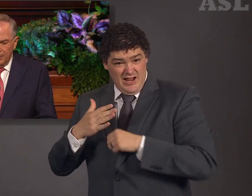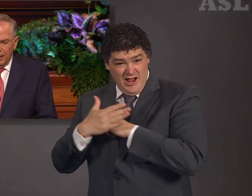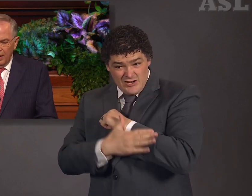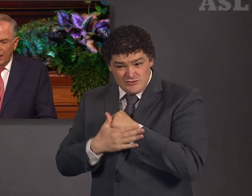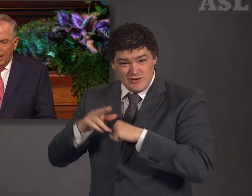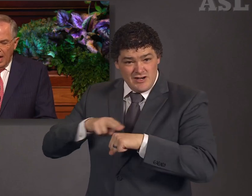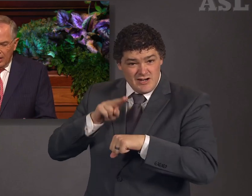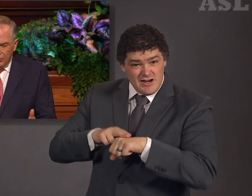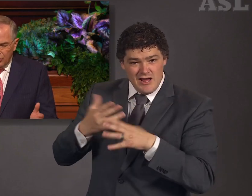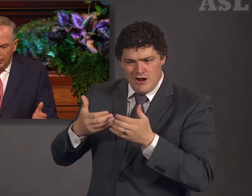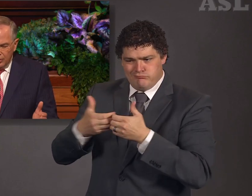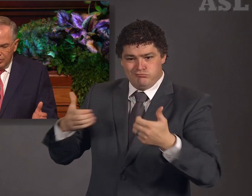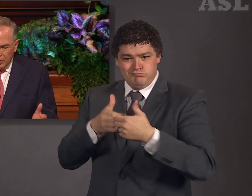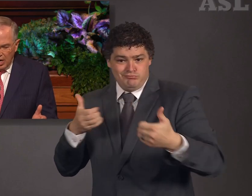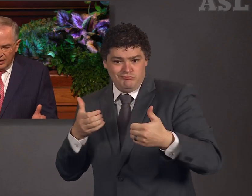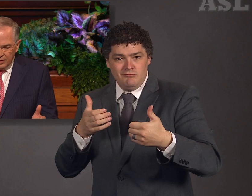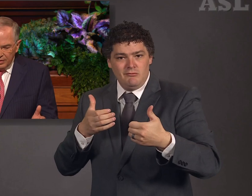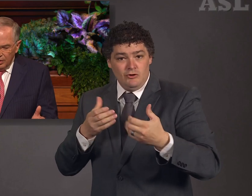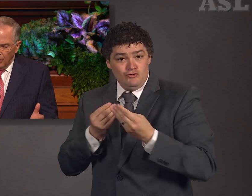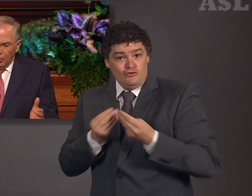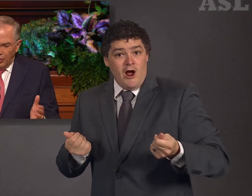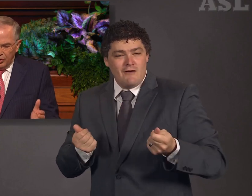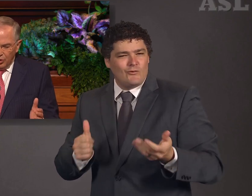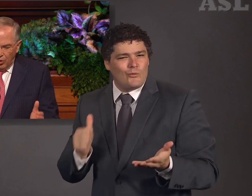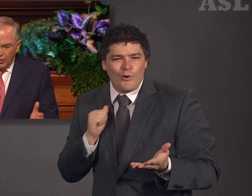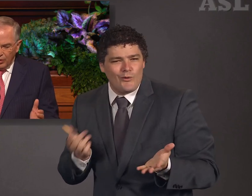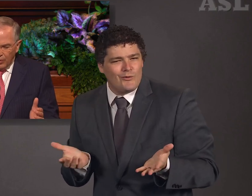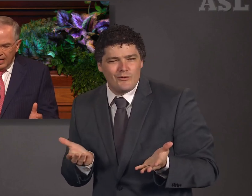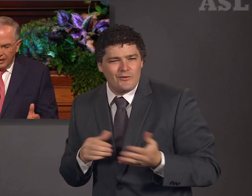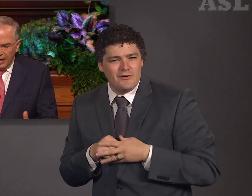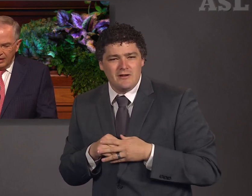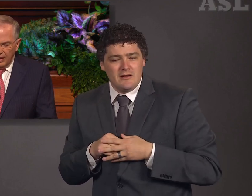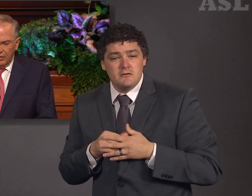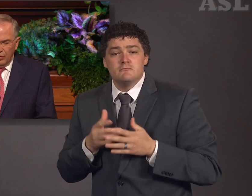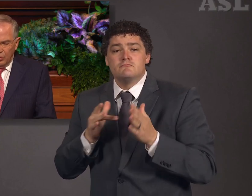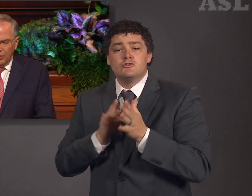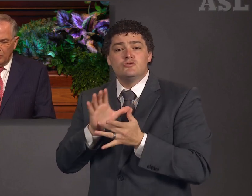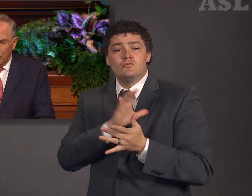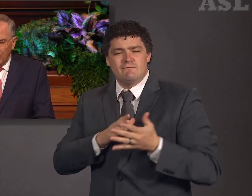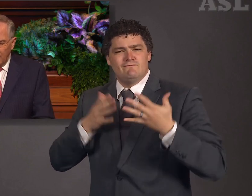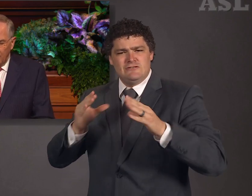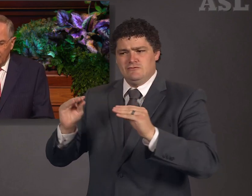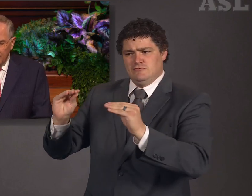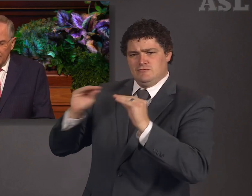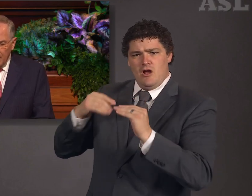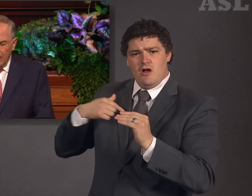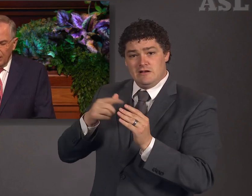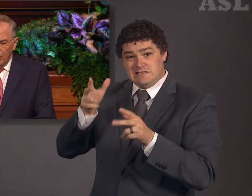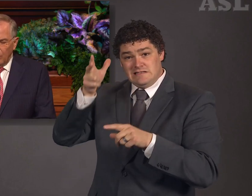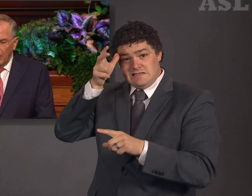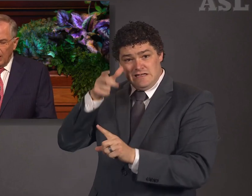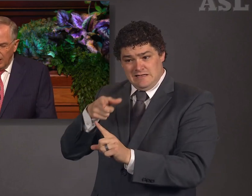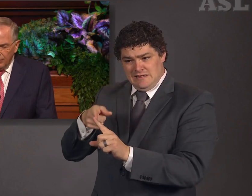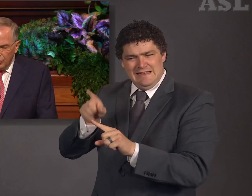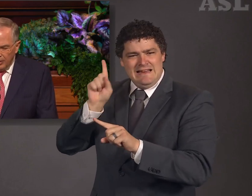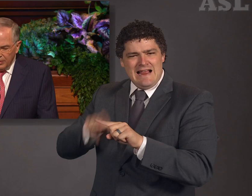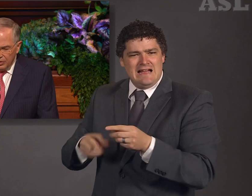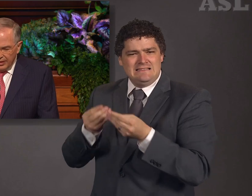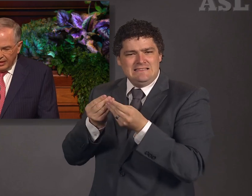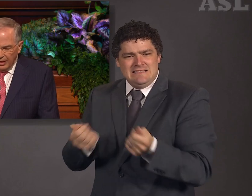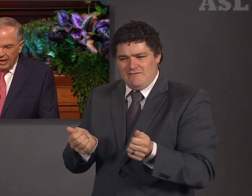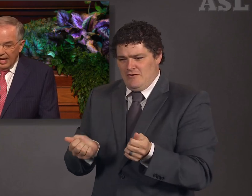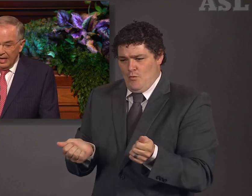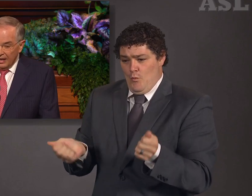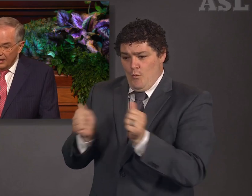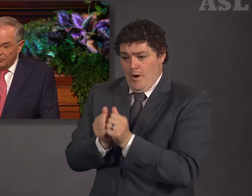divisions. As Jesus taught, we don't eradicate evil with more evil. We love